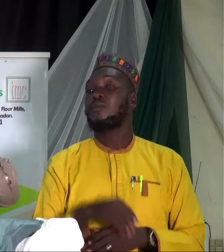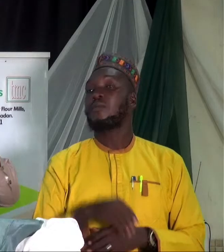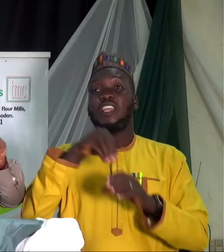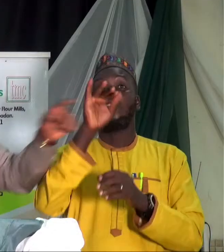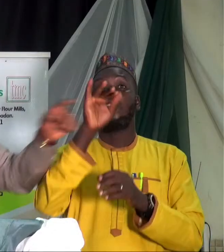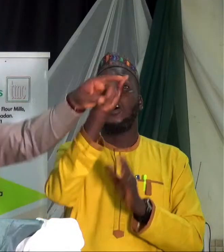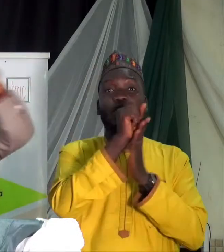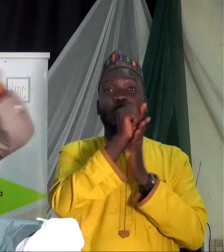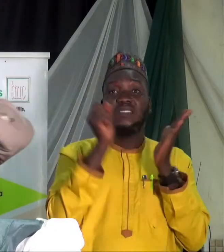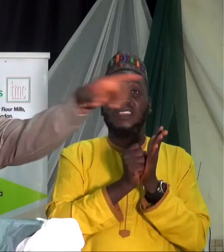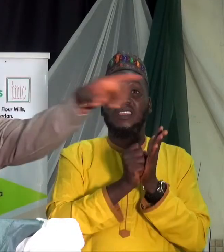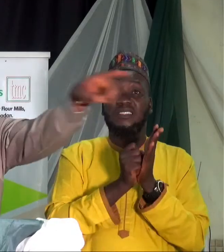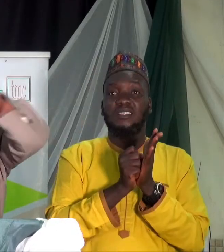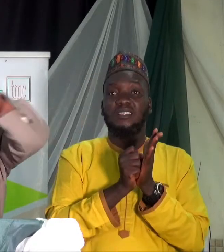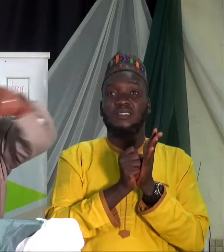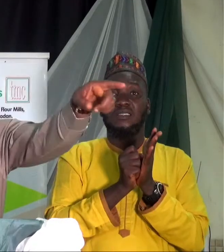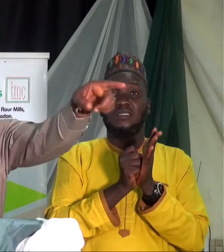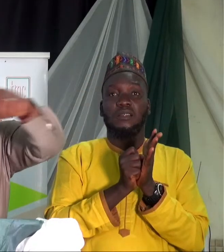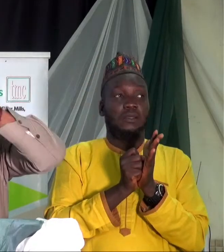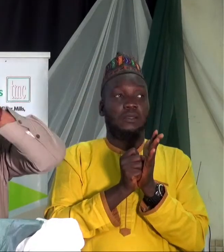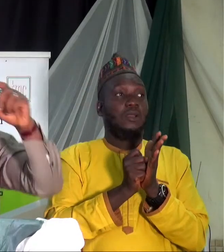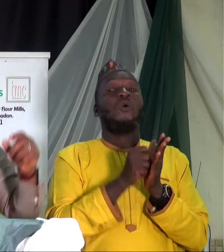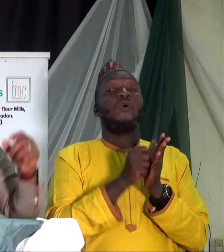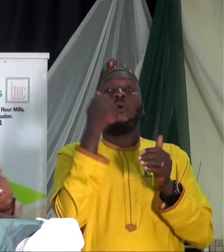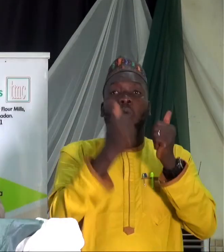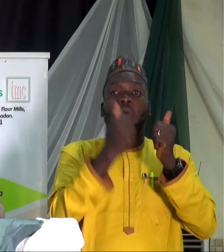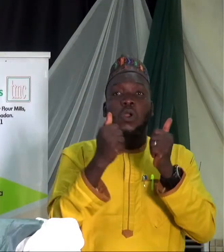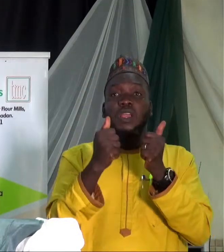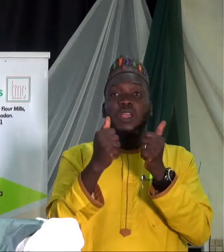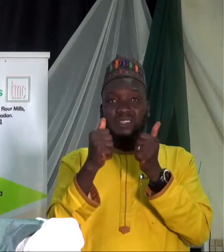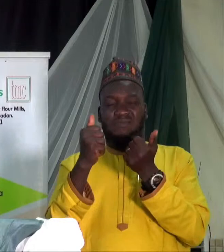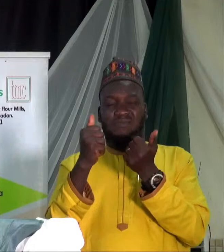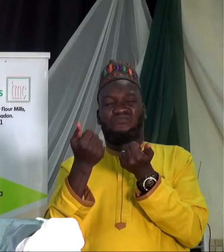ni agbole wo lawon eyan o ti joko nbi.